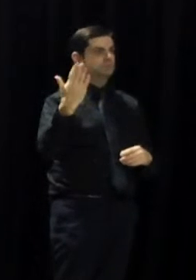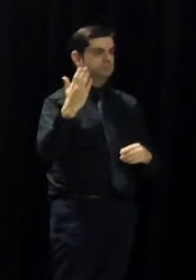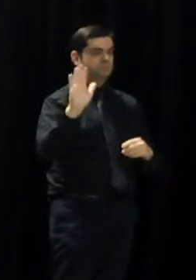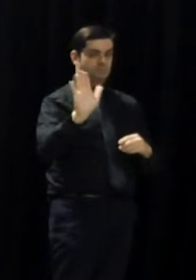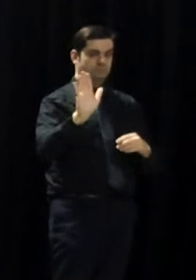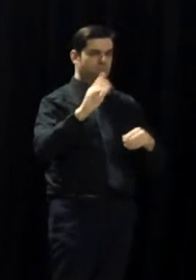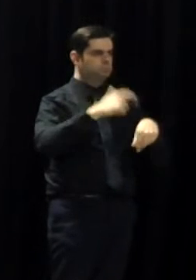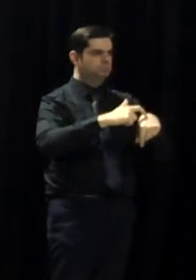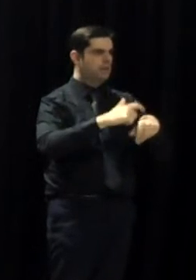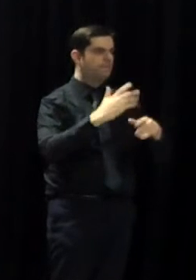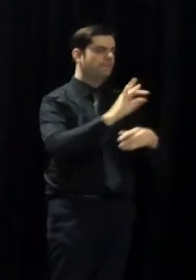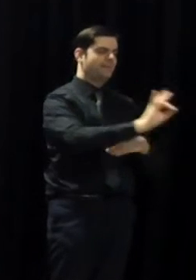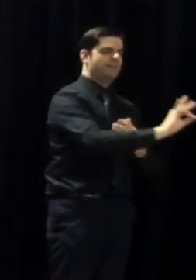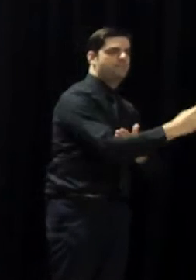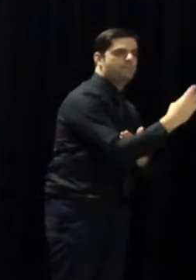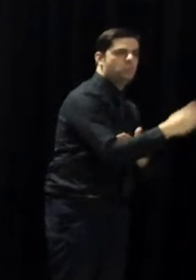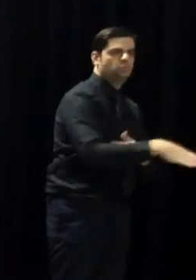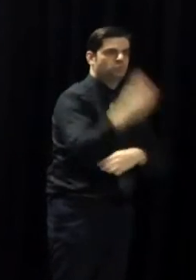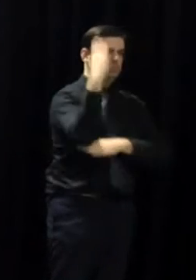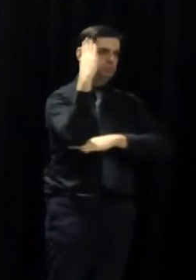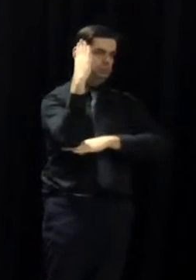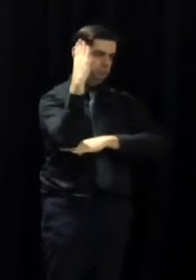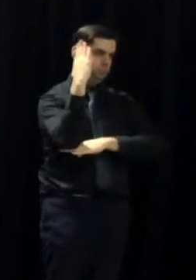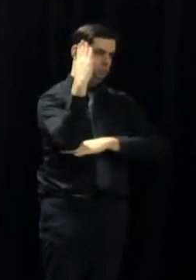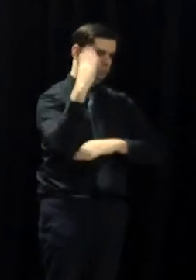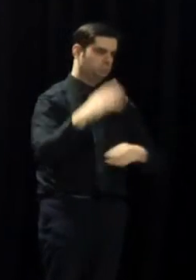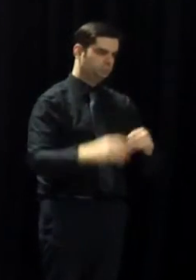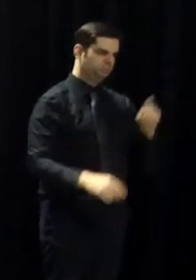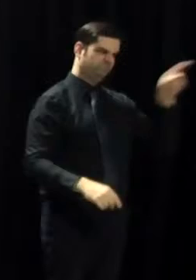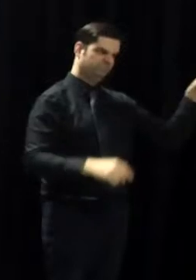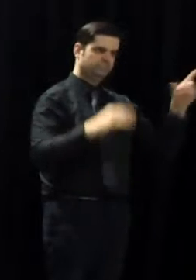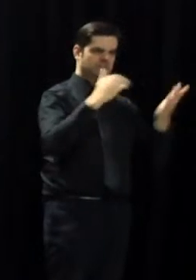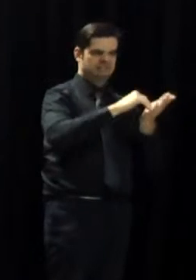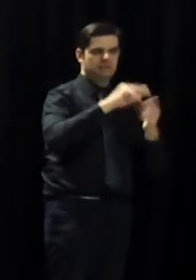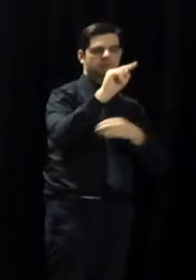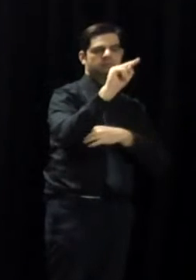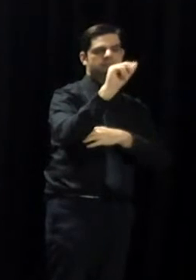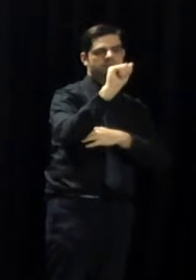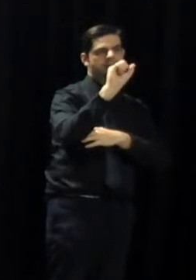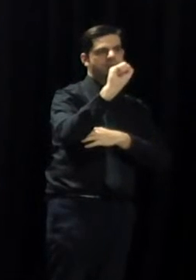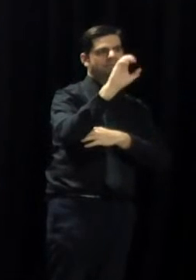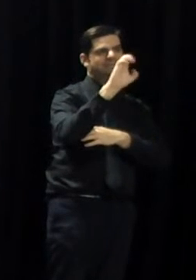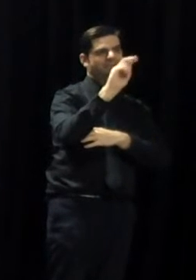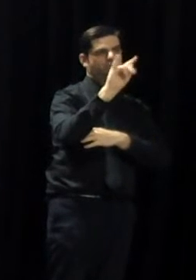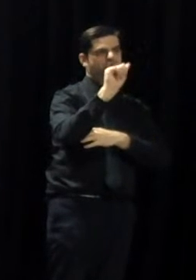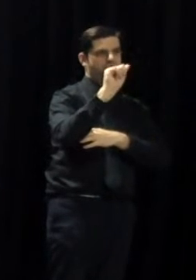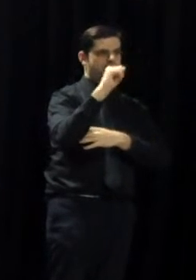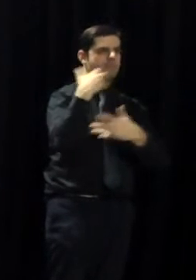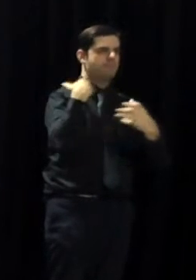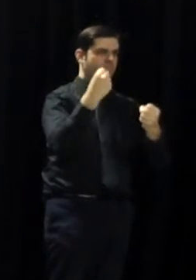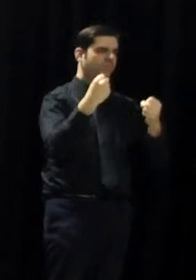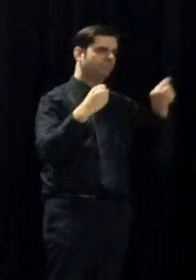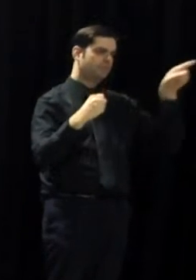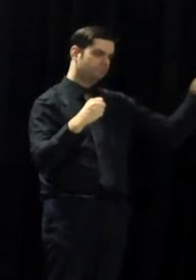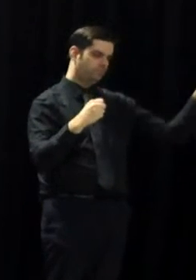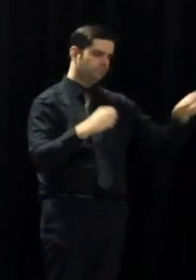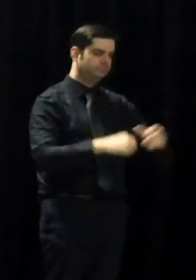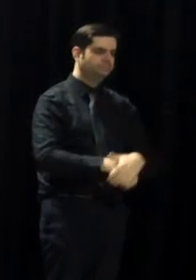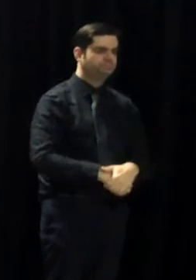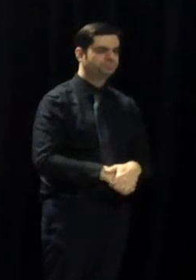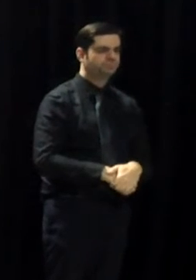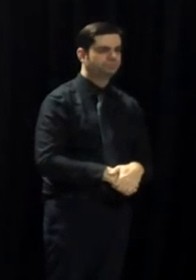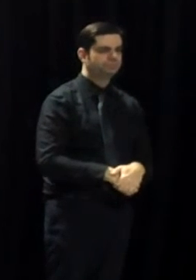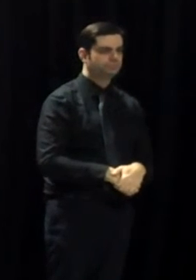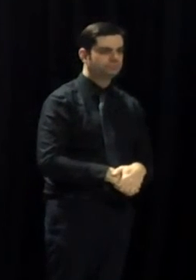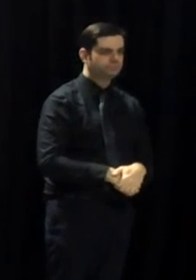Asymptomatic testing, it's been going on every day here at the On Center. We'll continue to. Please pre-register for that. Our